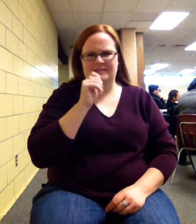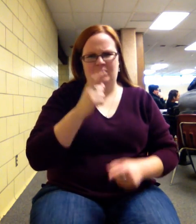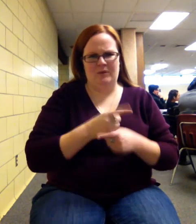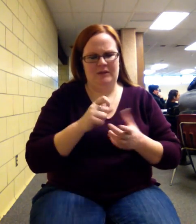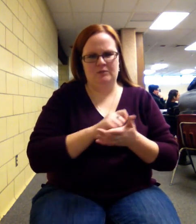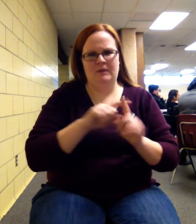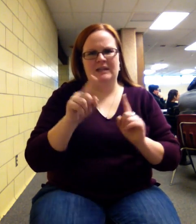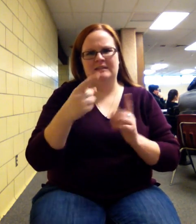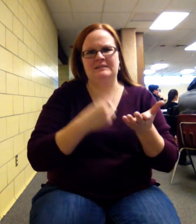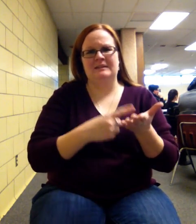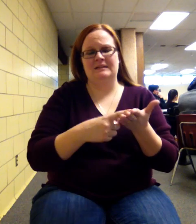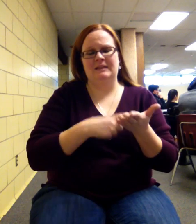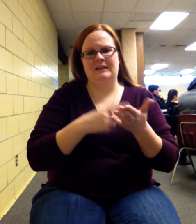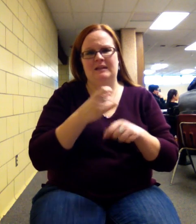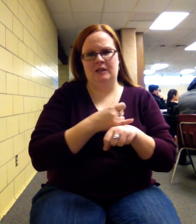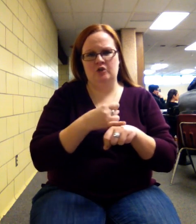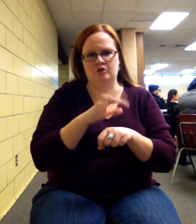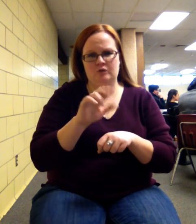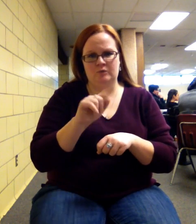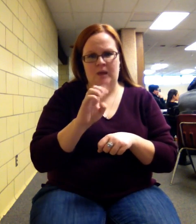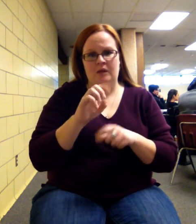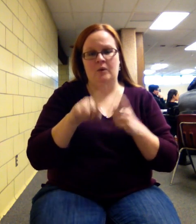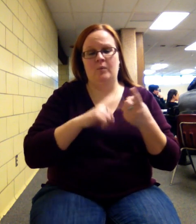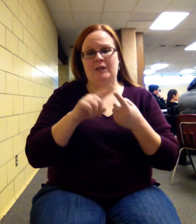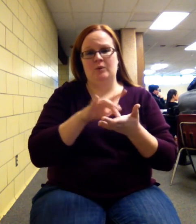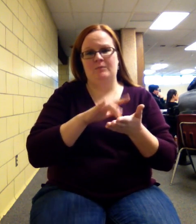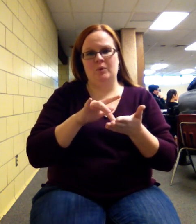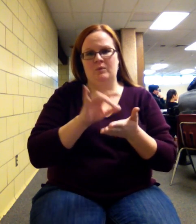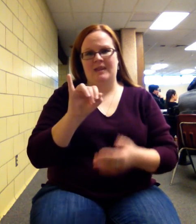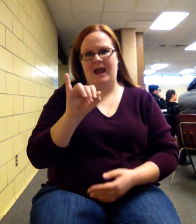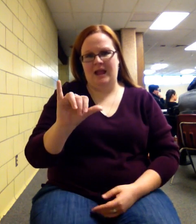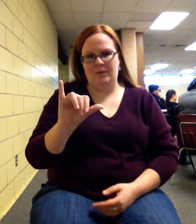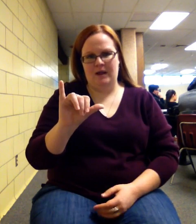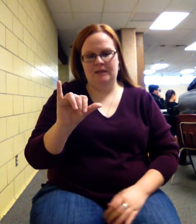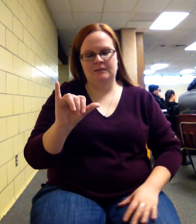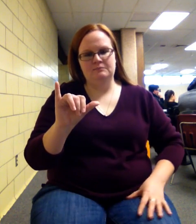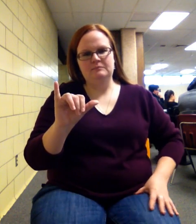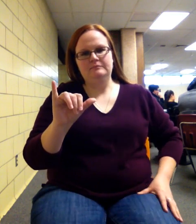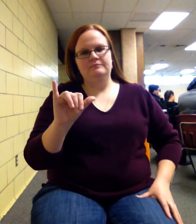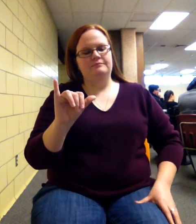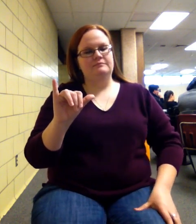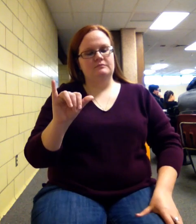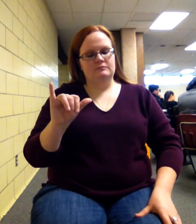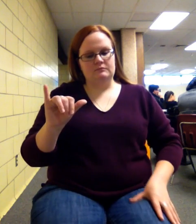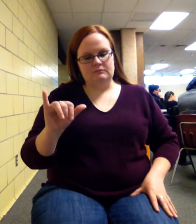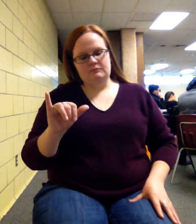Honestly, when you're computing the IY, which is your interest rate or your rate of return, or